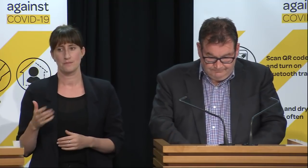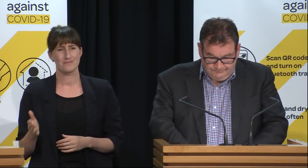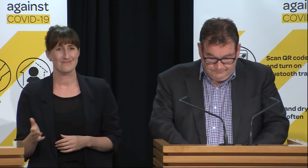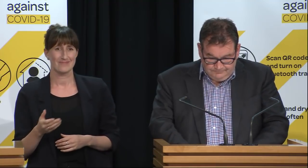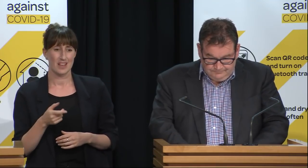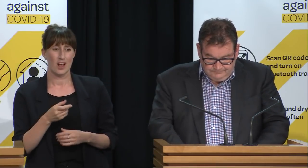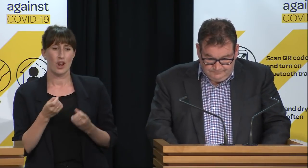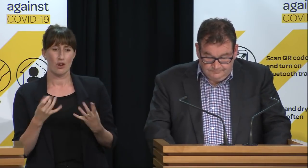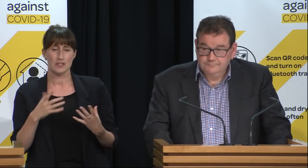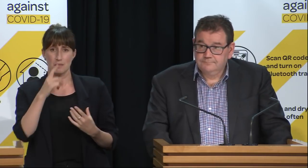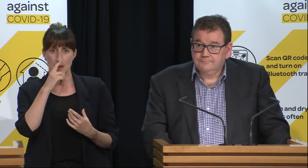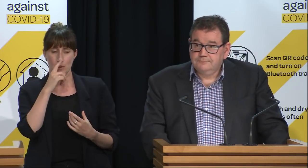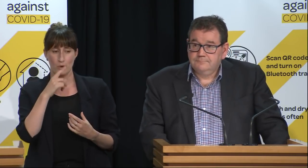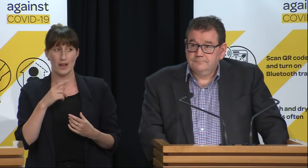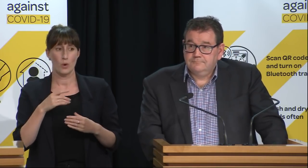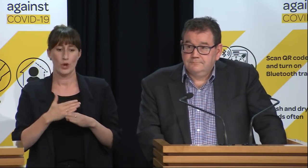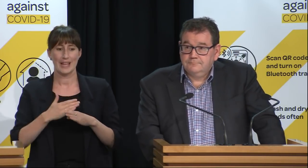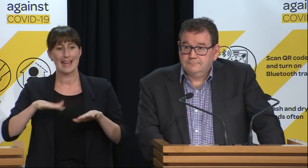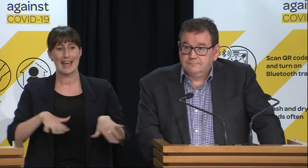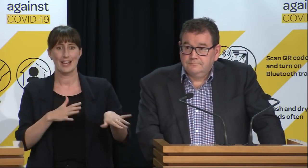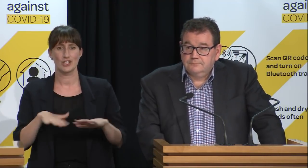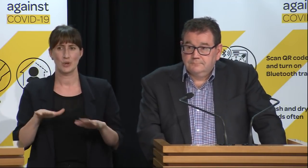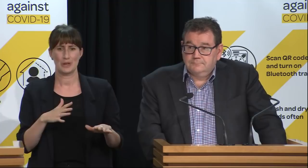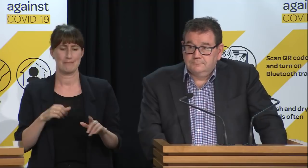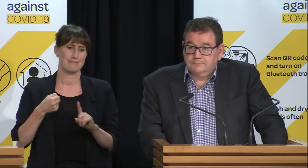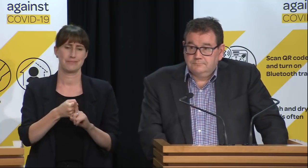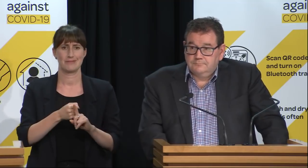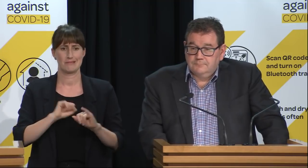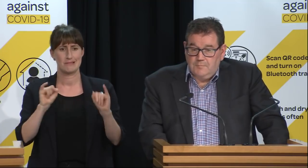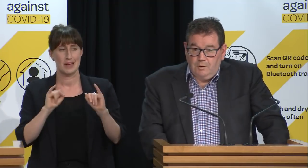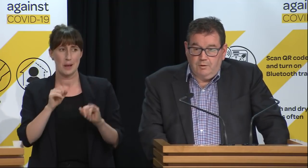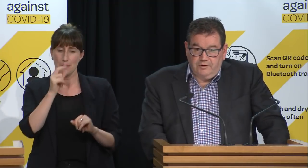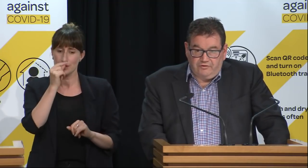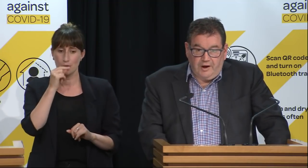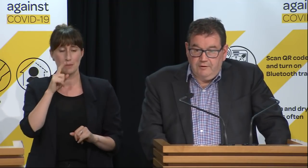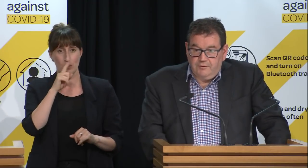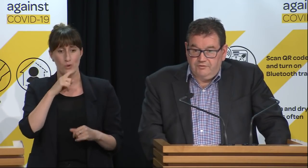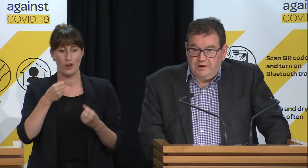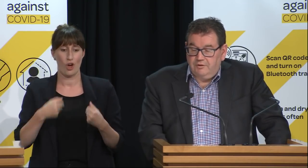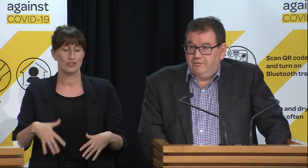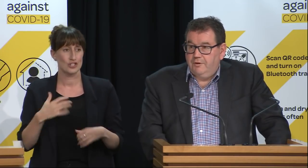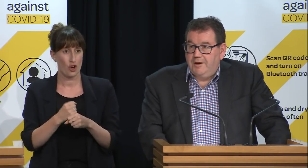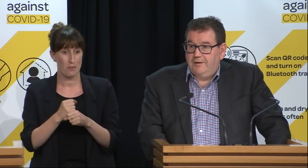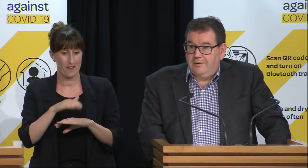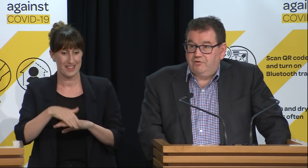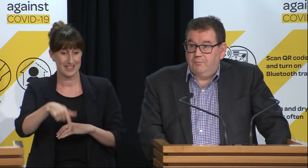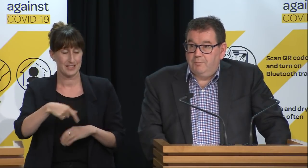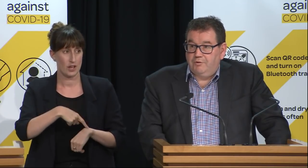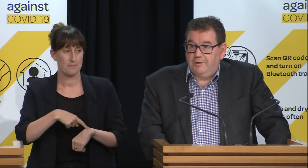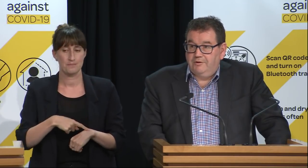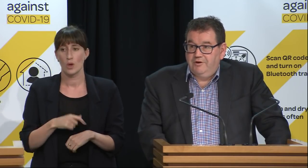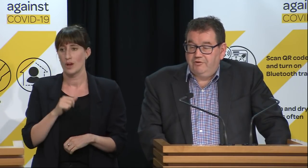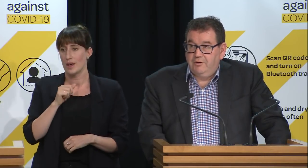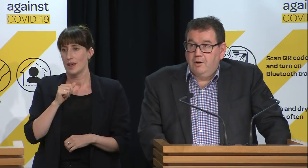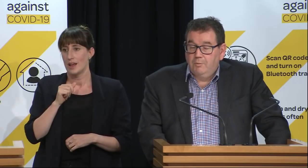think they're the kind of people who are going to be bringing this to the attention of people and possibly losing their jobs for doing so? Yeah, well, as I say, if there is any concern about that, that should be